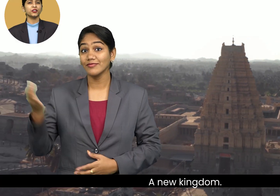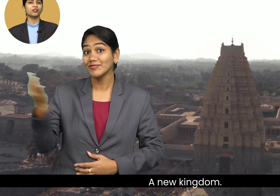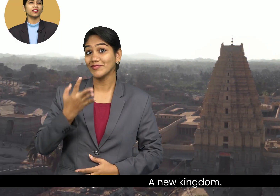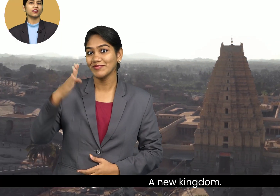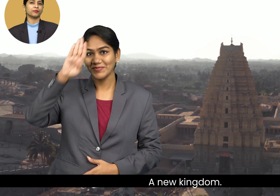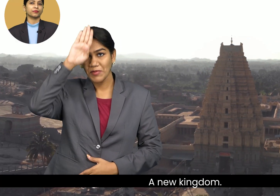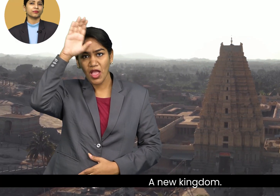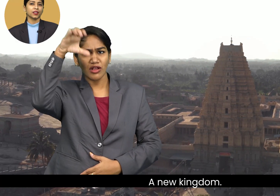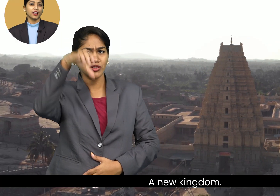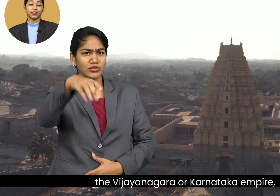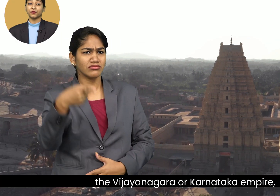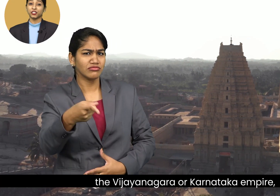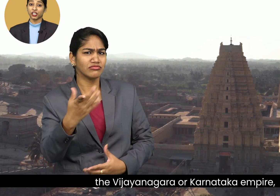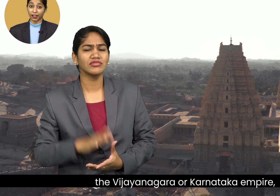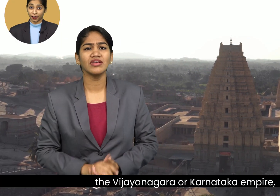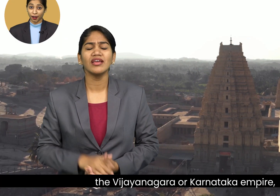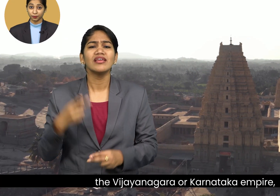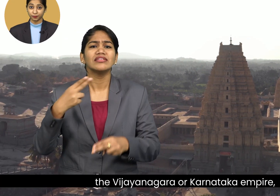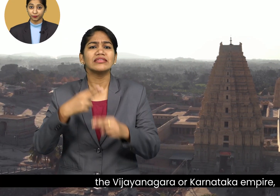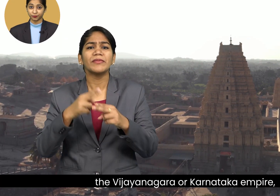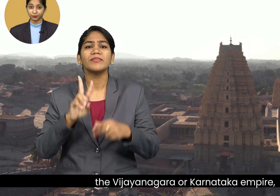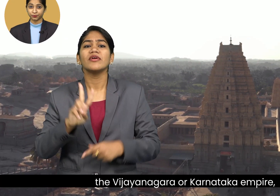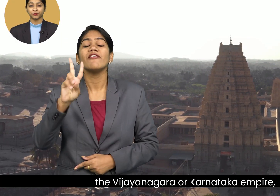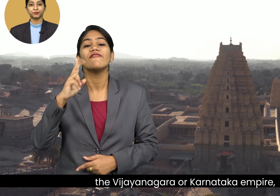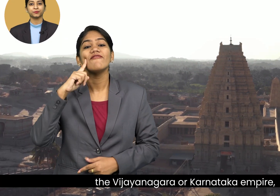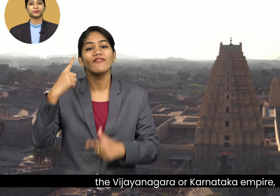A new kingdom, the Vijayanagara